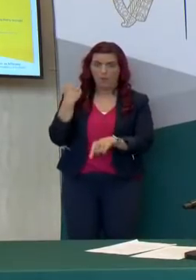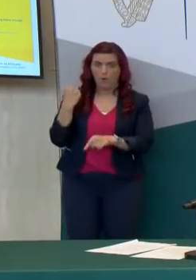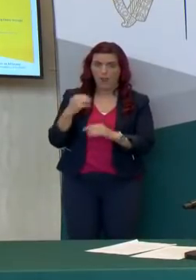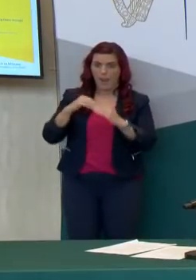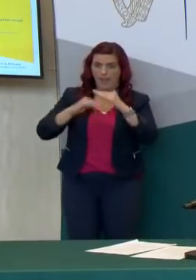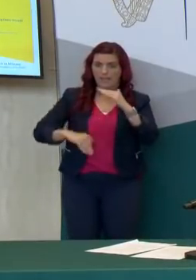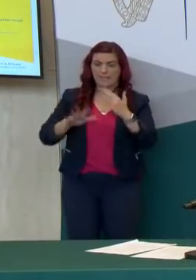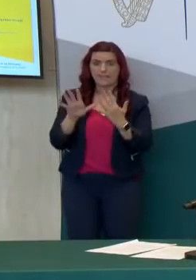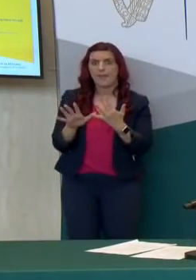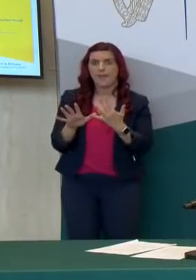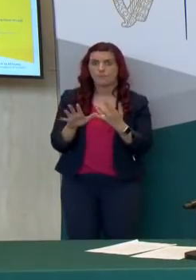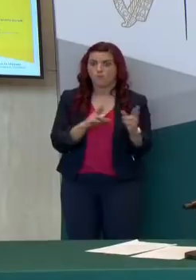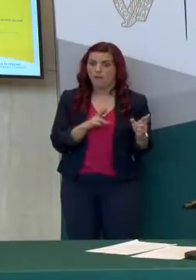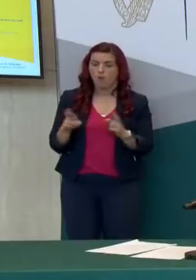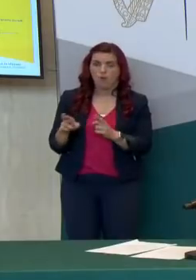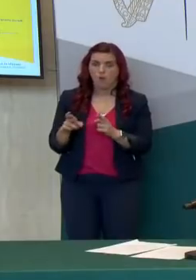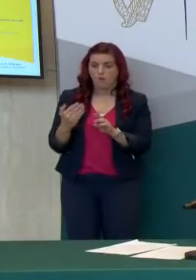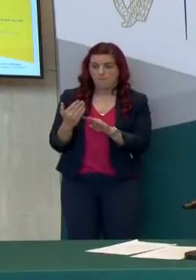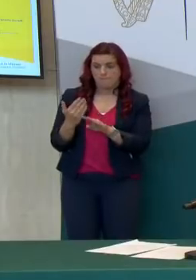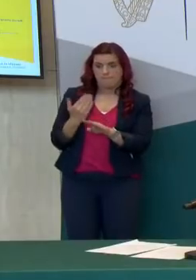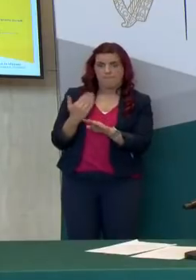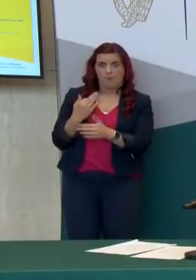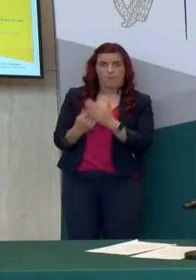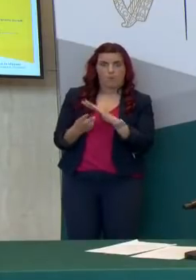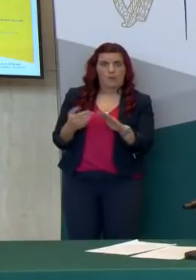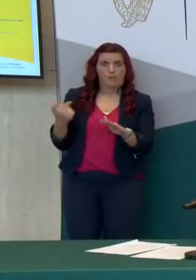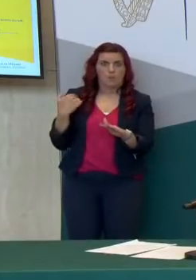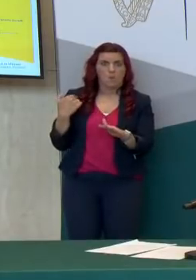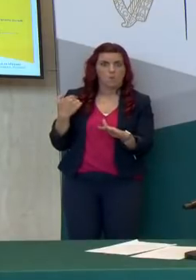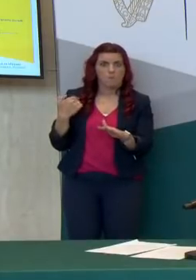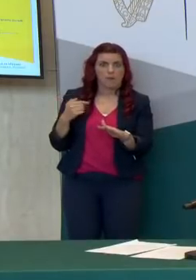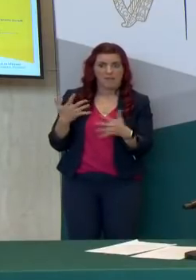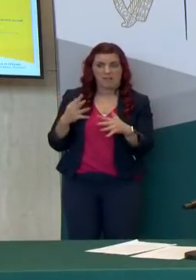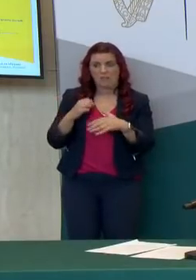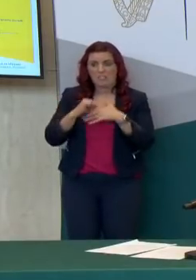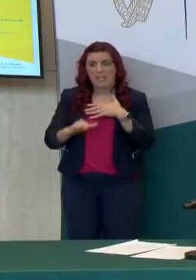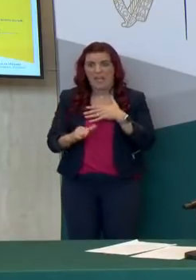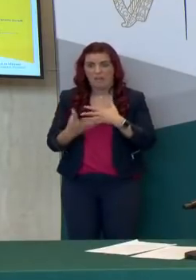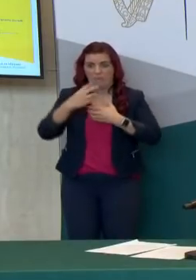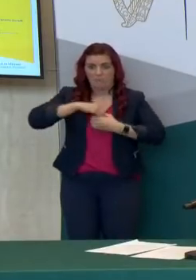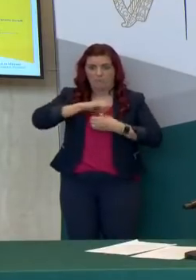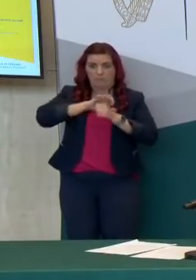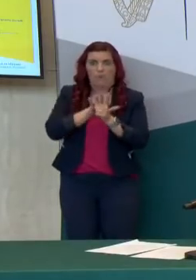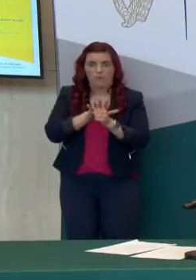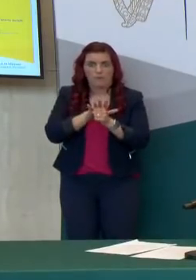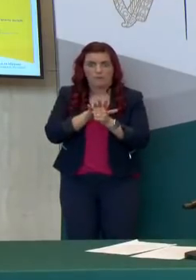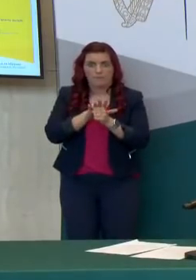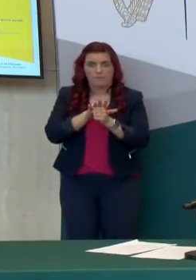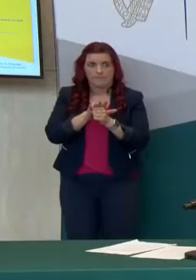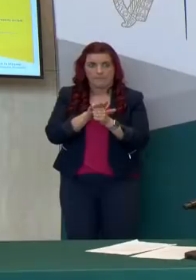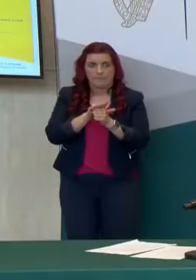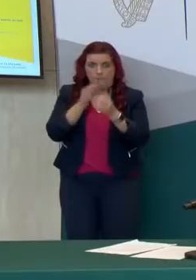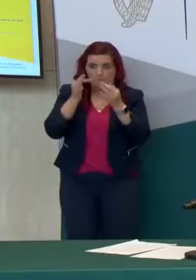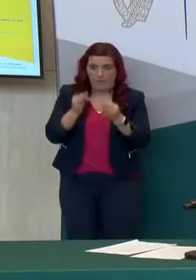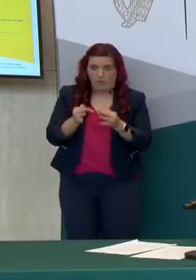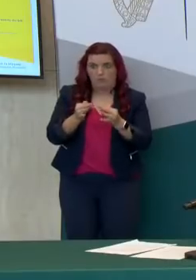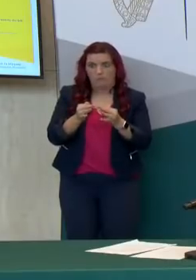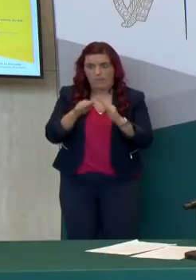below 10 as a daily average new case confirmation, and we're